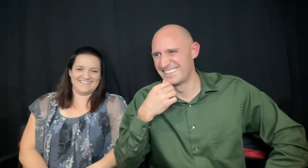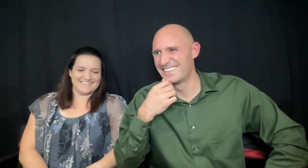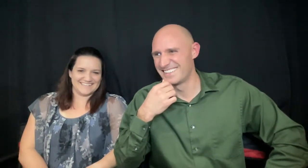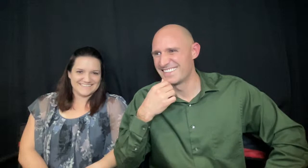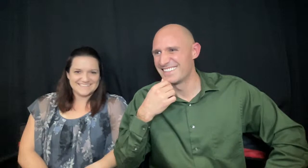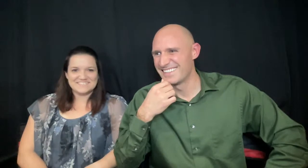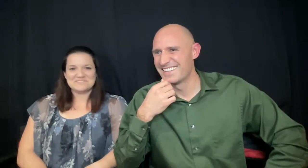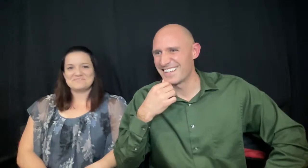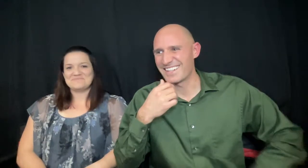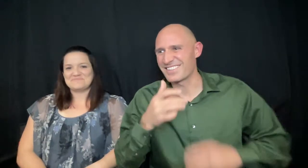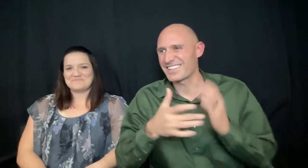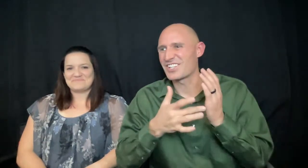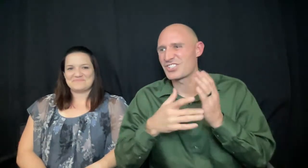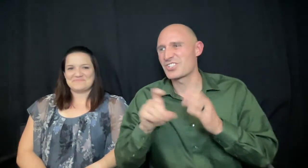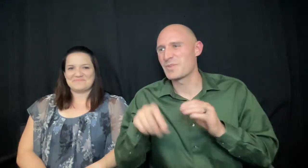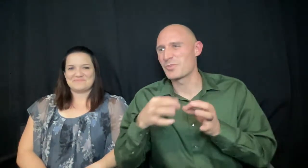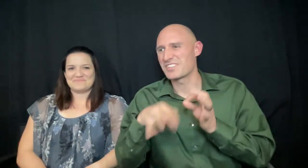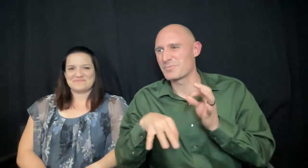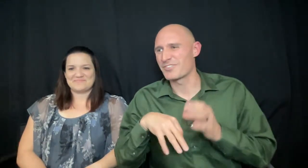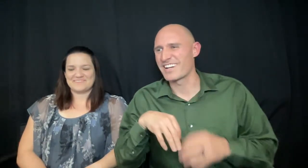rest. I know technology should be more simple, right?